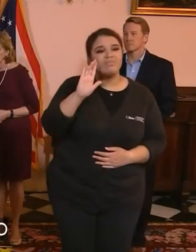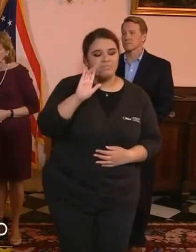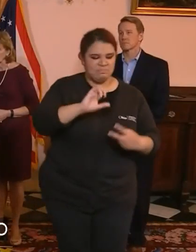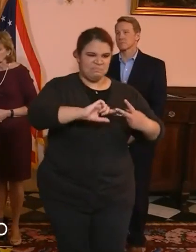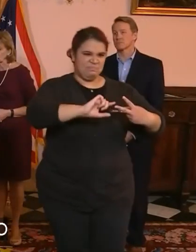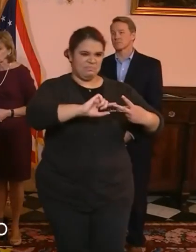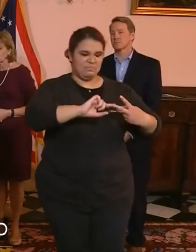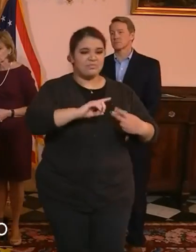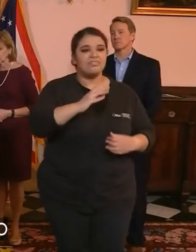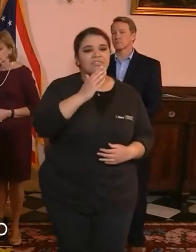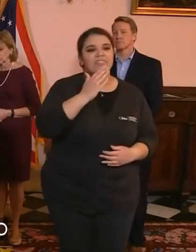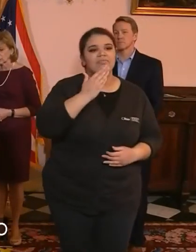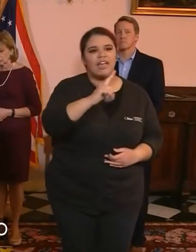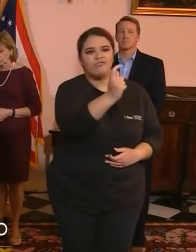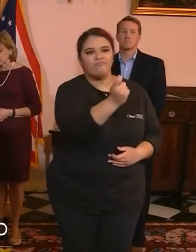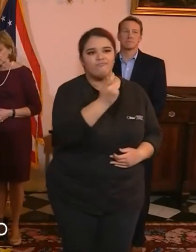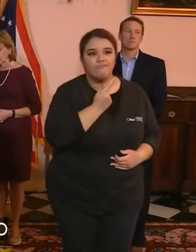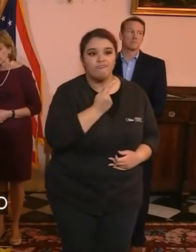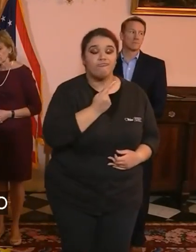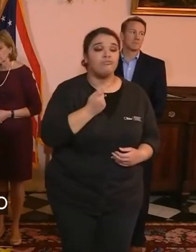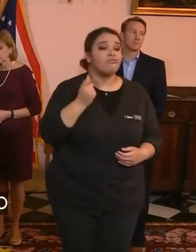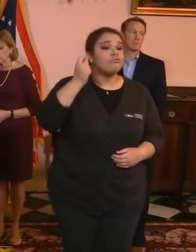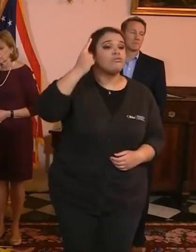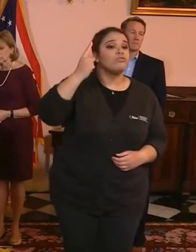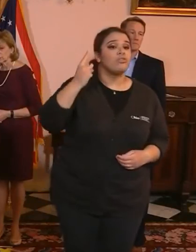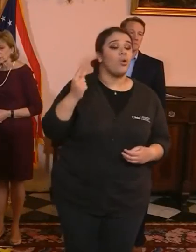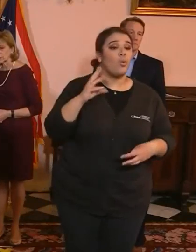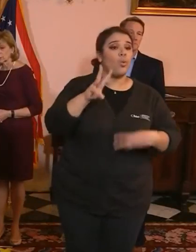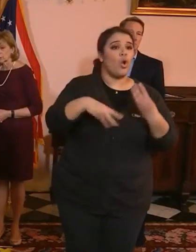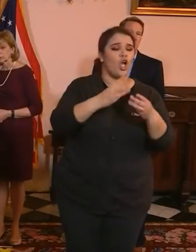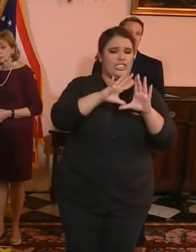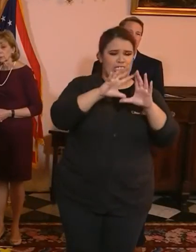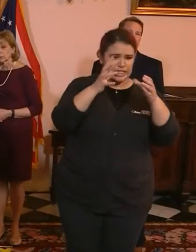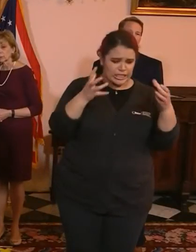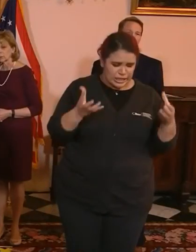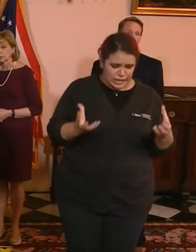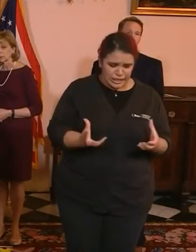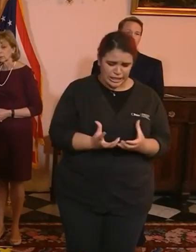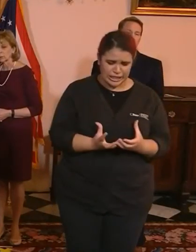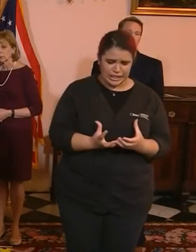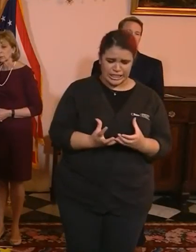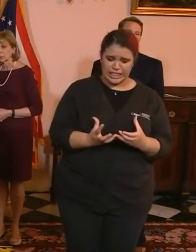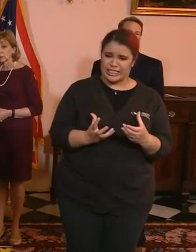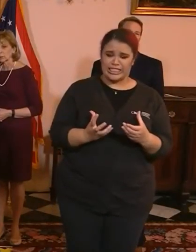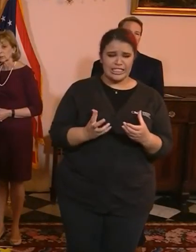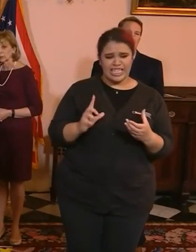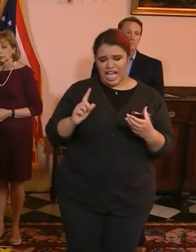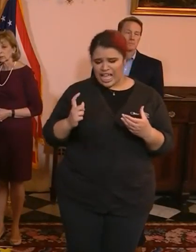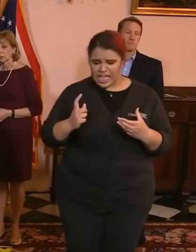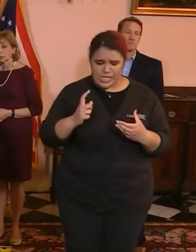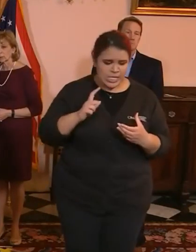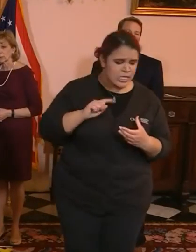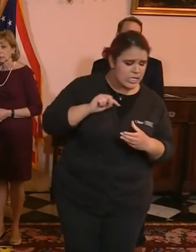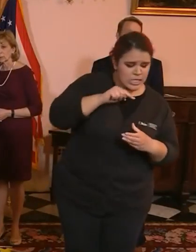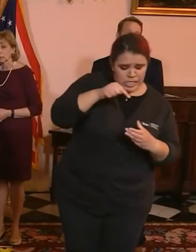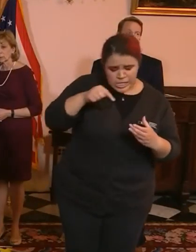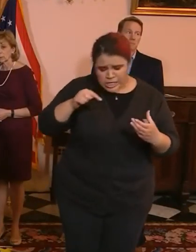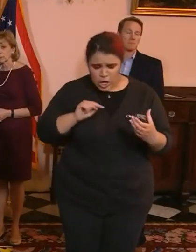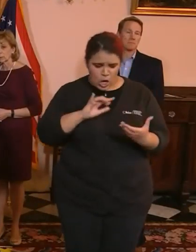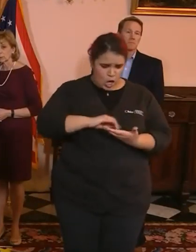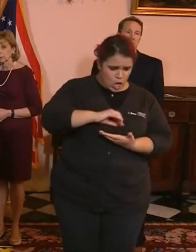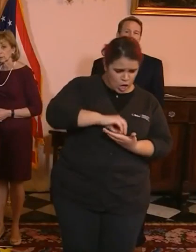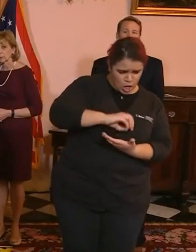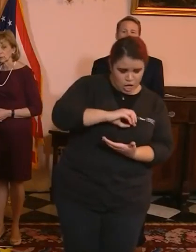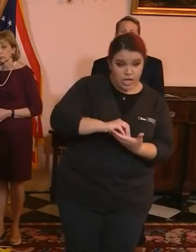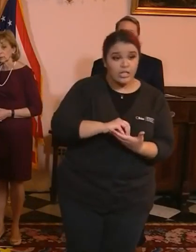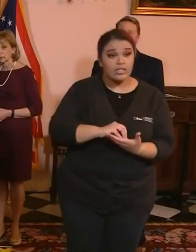learning from everyone everywhere in the world. Italy has a tremendous healthcare